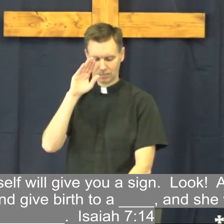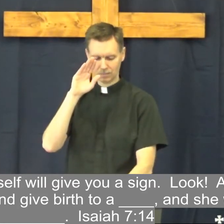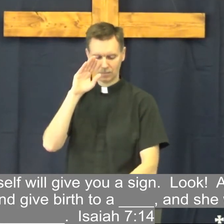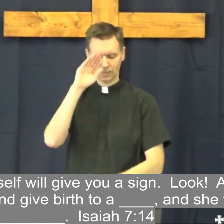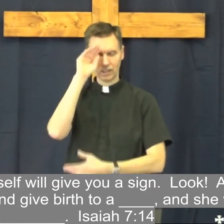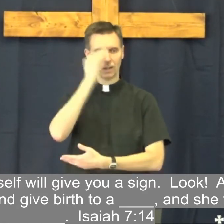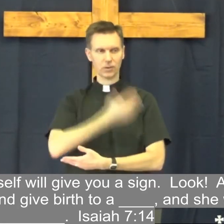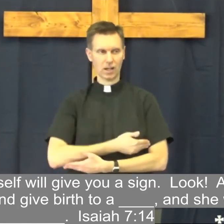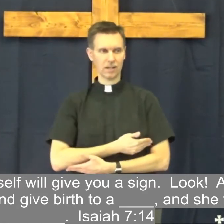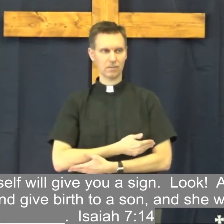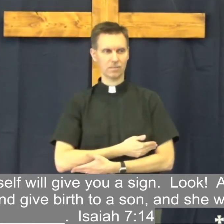a son.